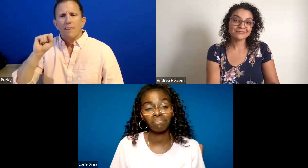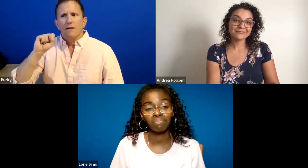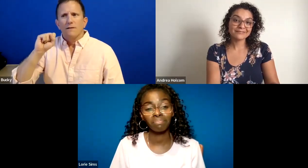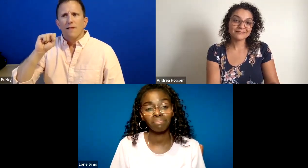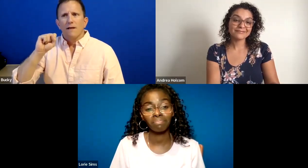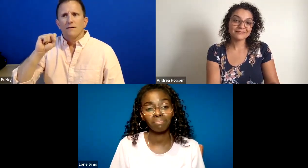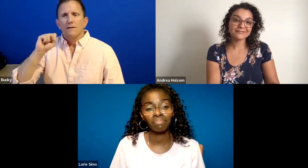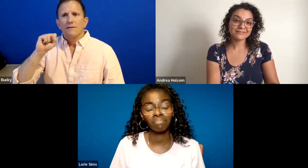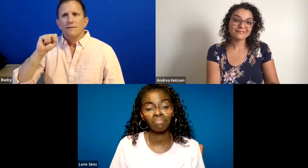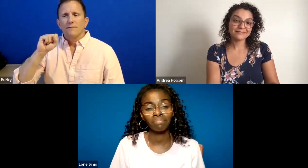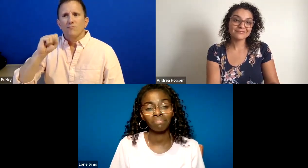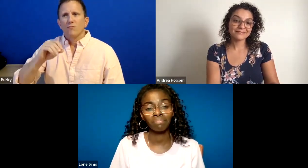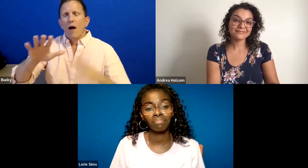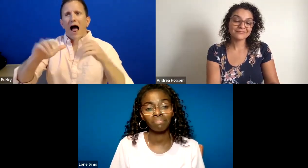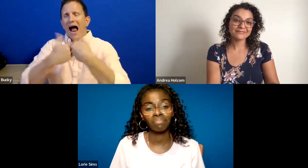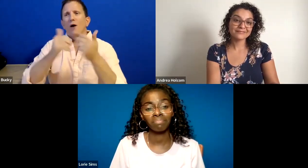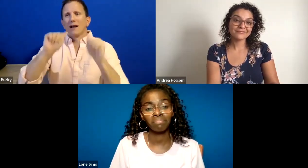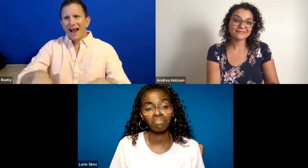is triggering as well.